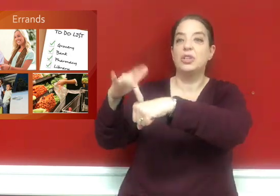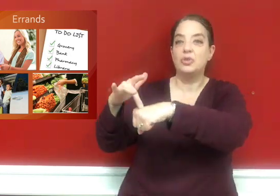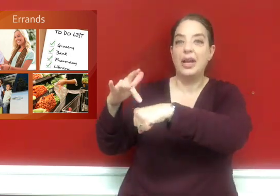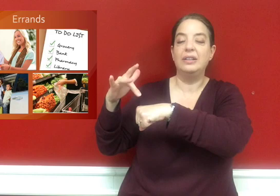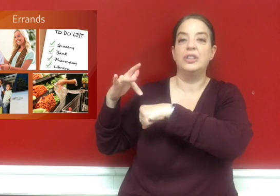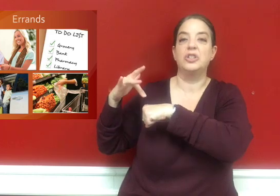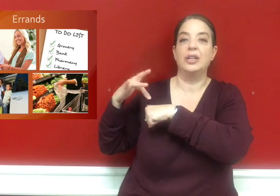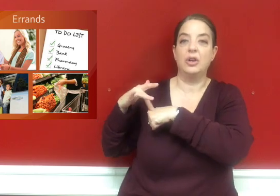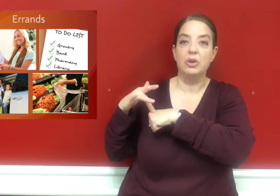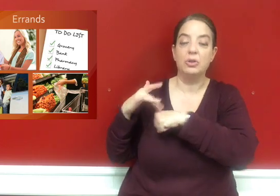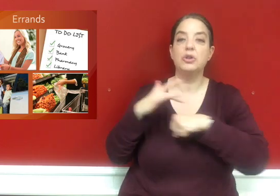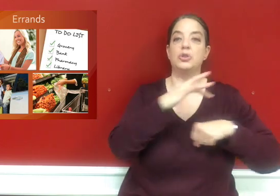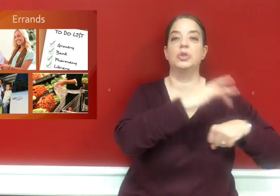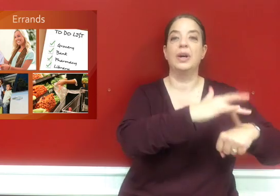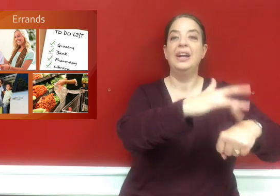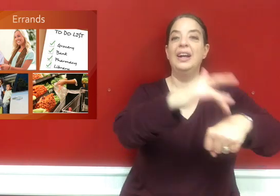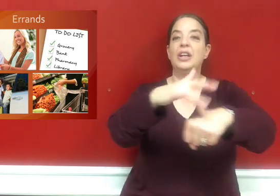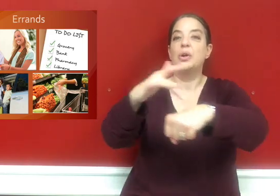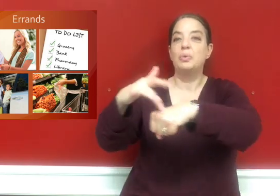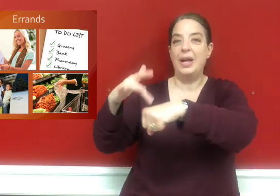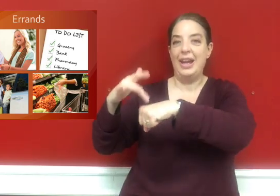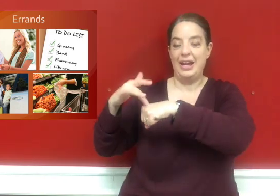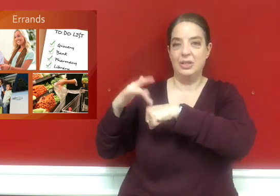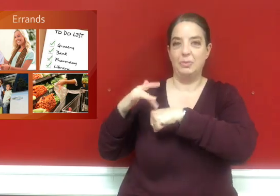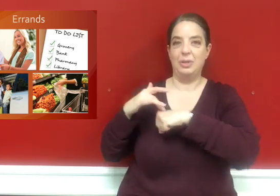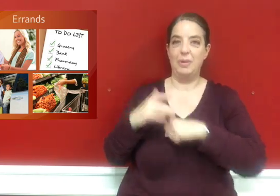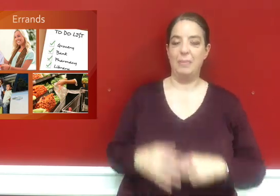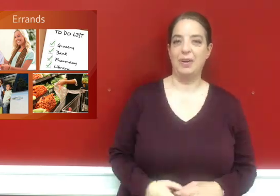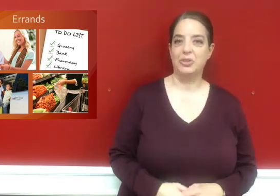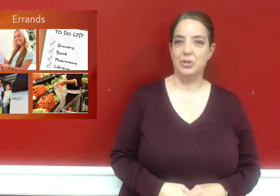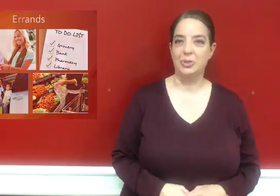dry cleaners, you're going to go to the grocery store, you're going to run errands with mom after school.